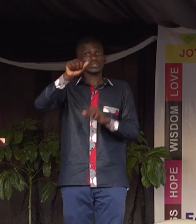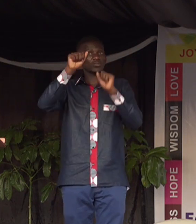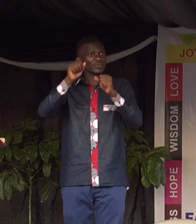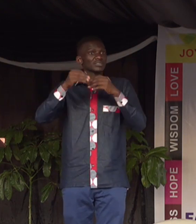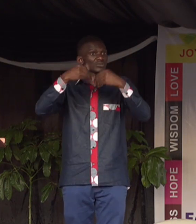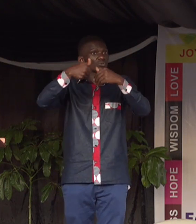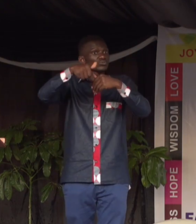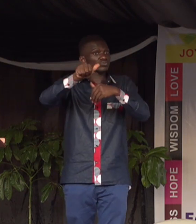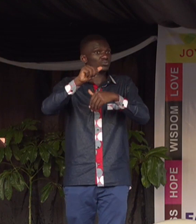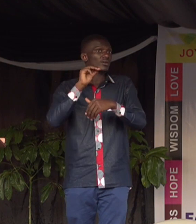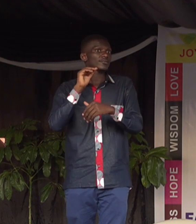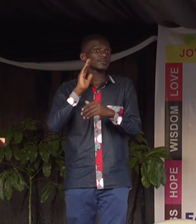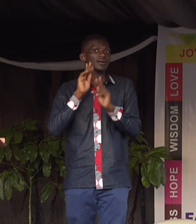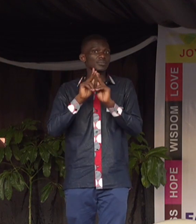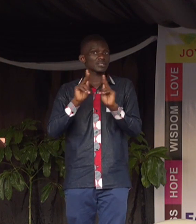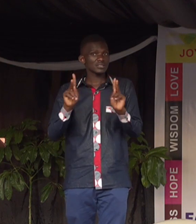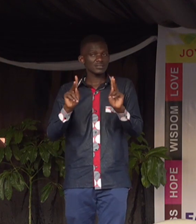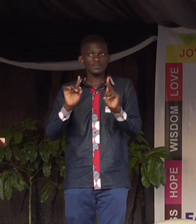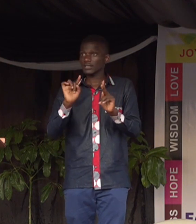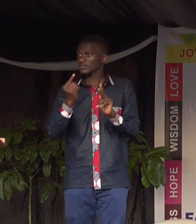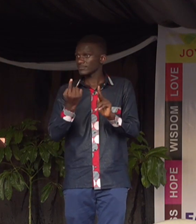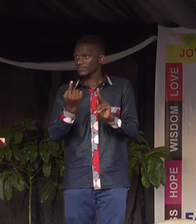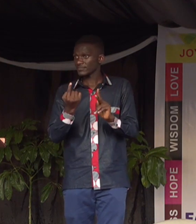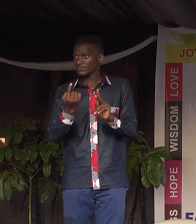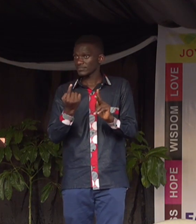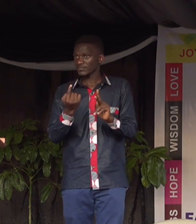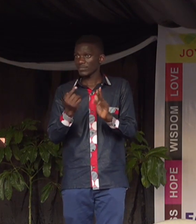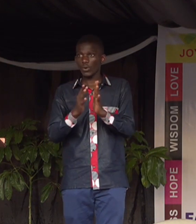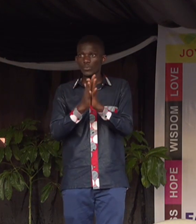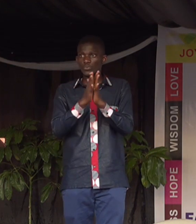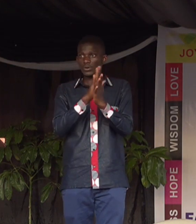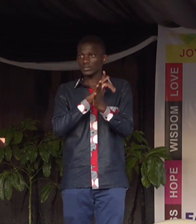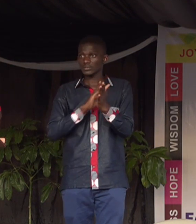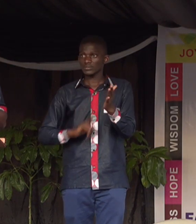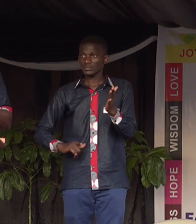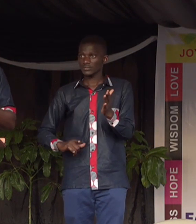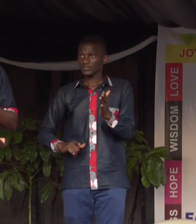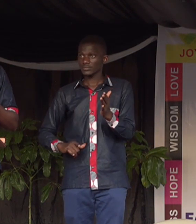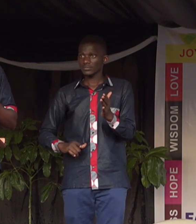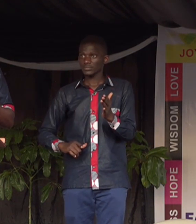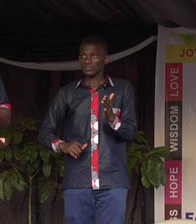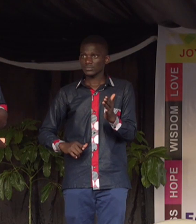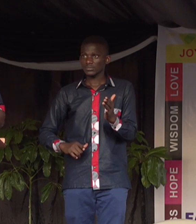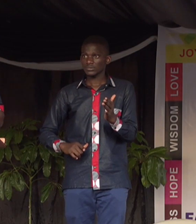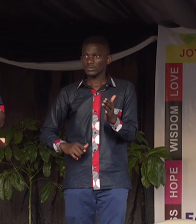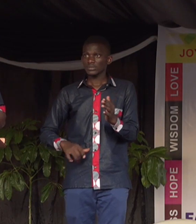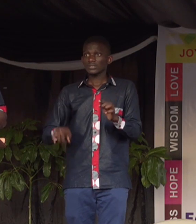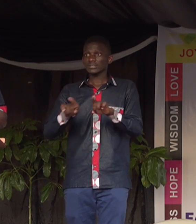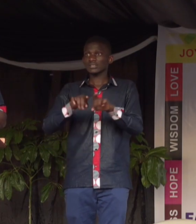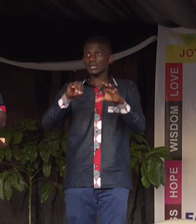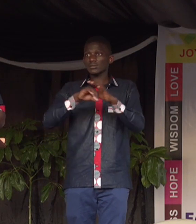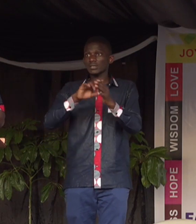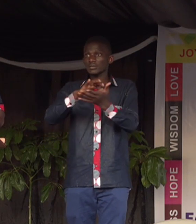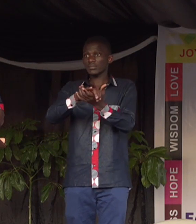peace. It's you to first give peace to yourself. Yes, praise be to God. Even in mubufumbo,